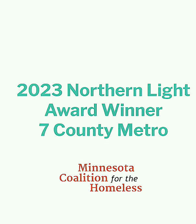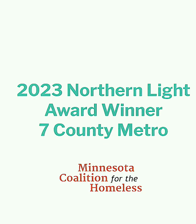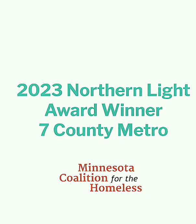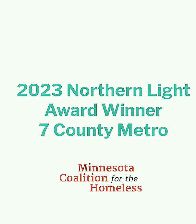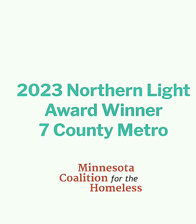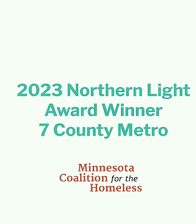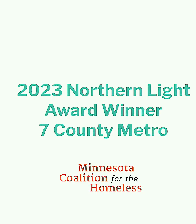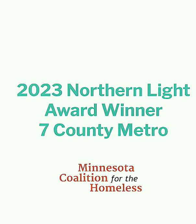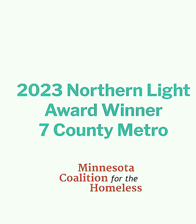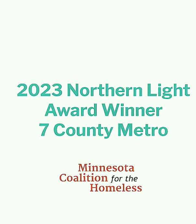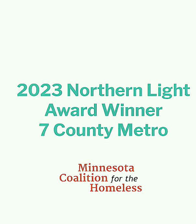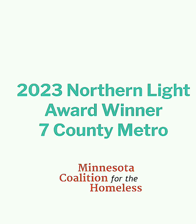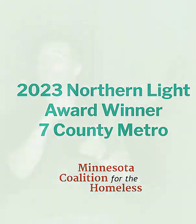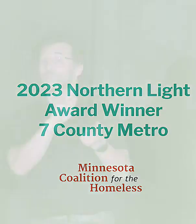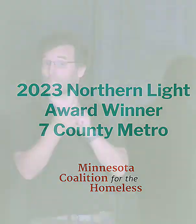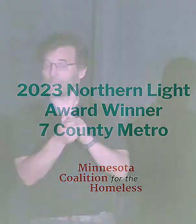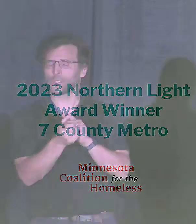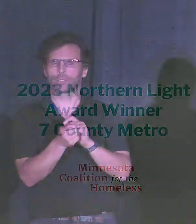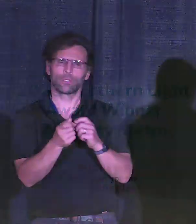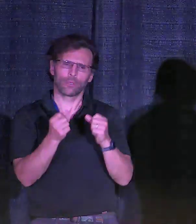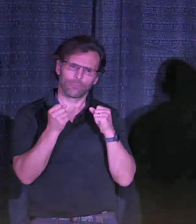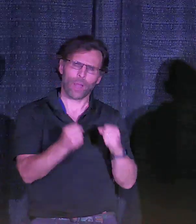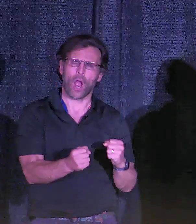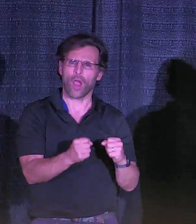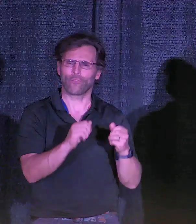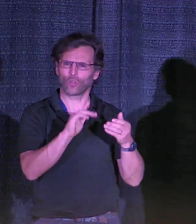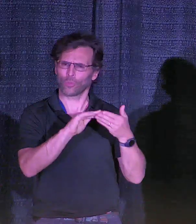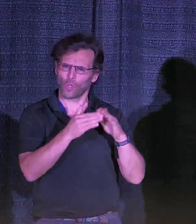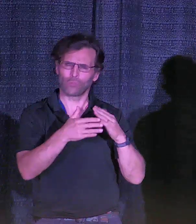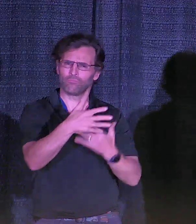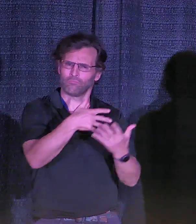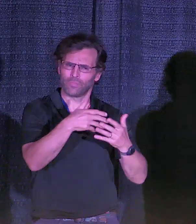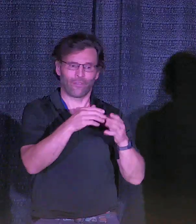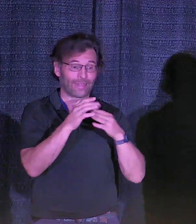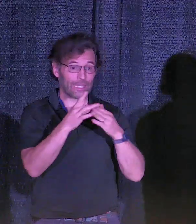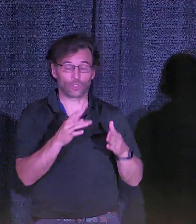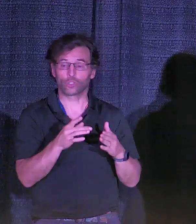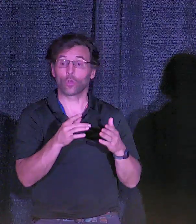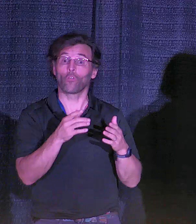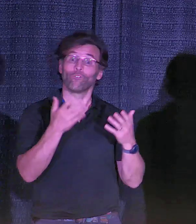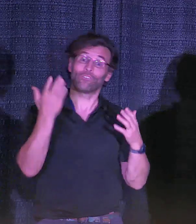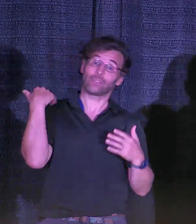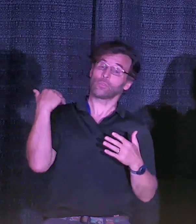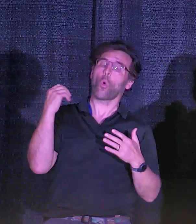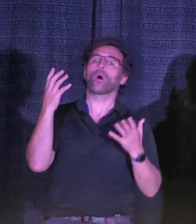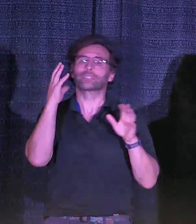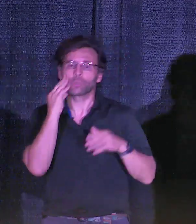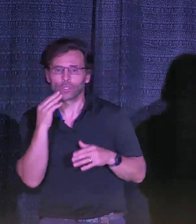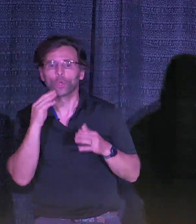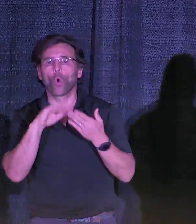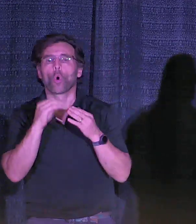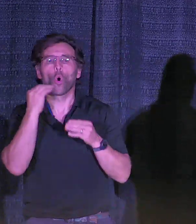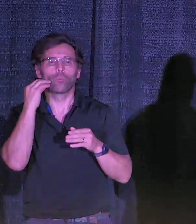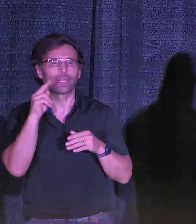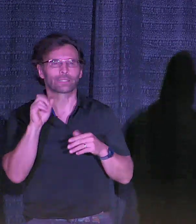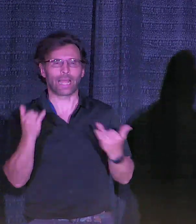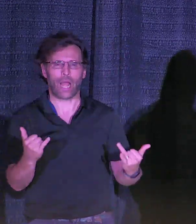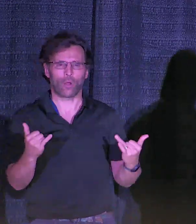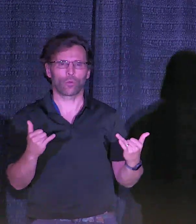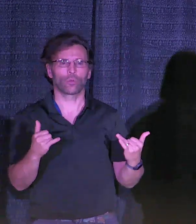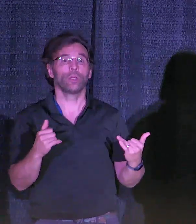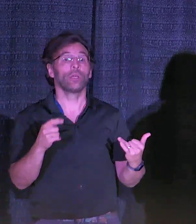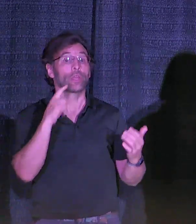Street Voices of Change is a powerful community of leaders who have been or are experiencing homelessness. They are being recognized because of